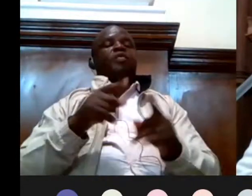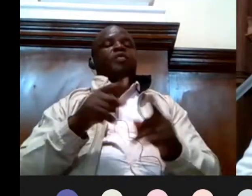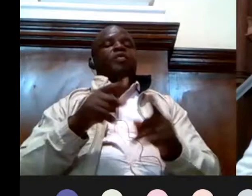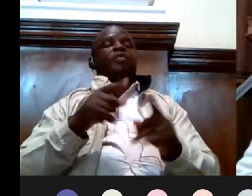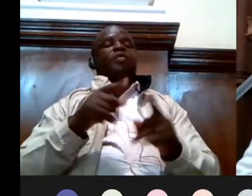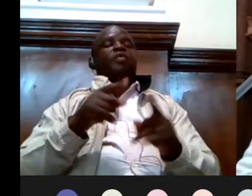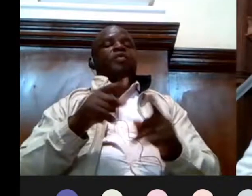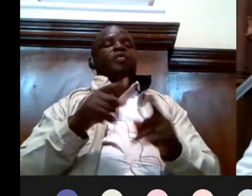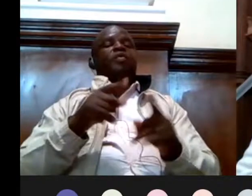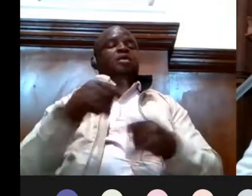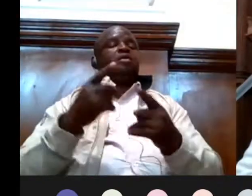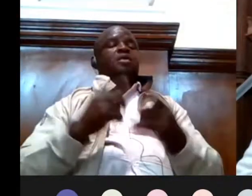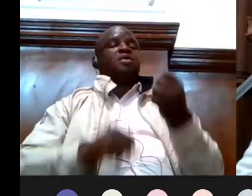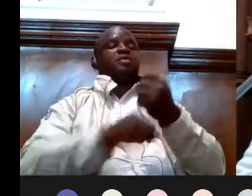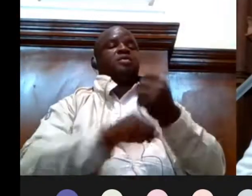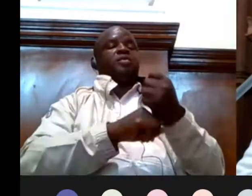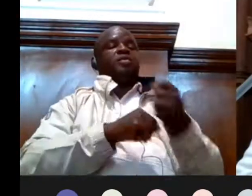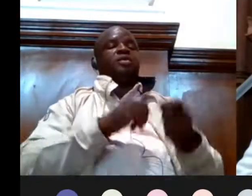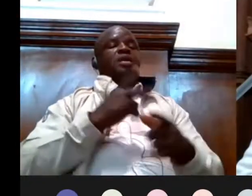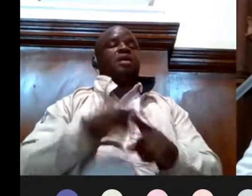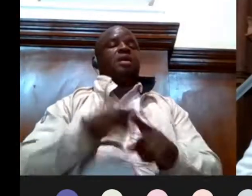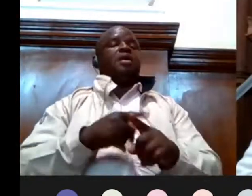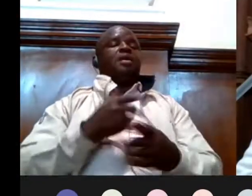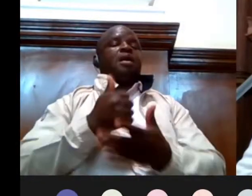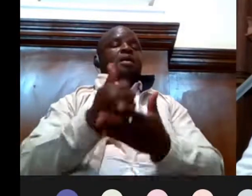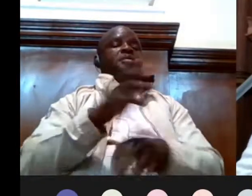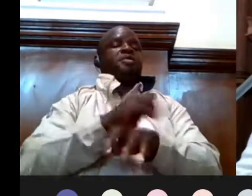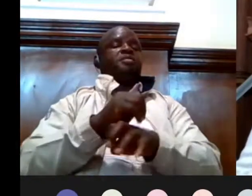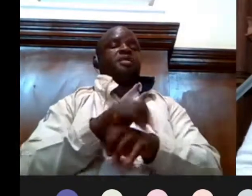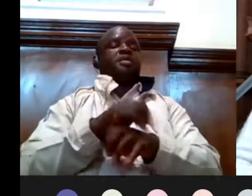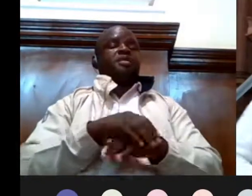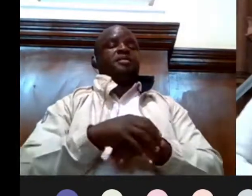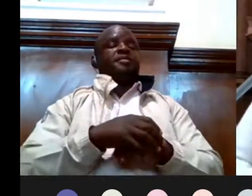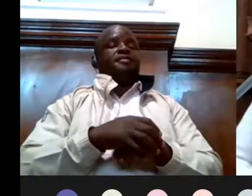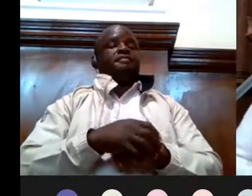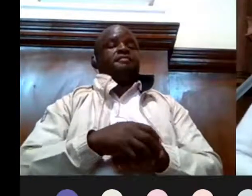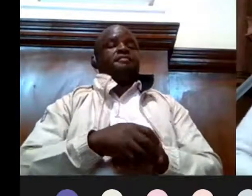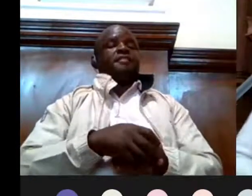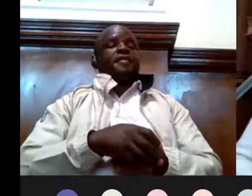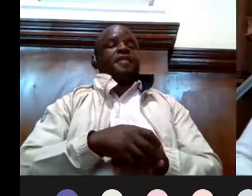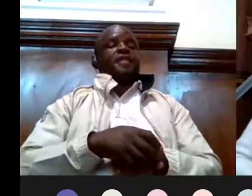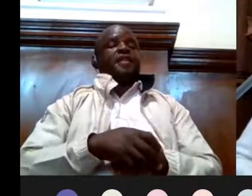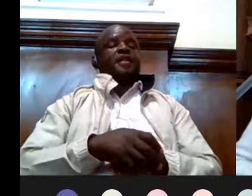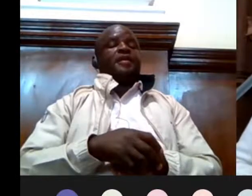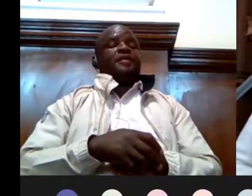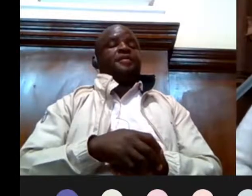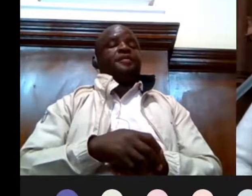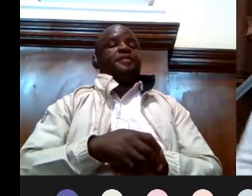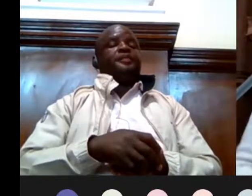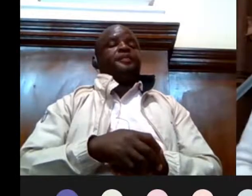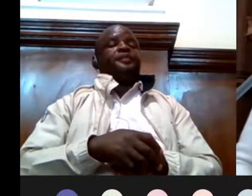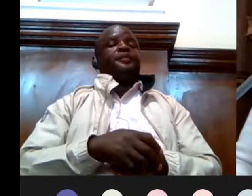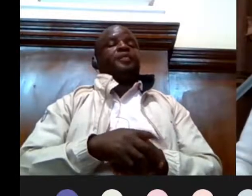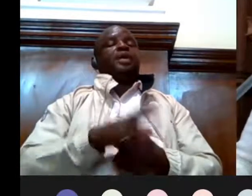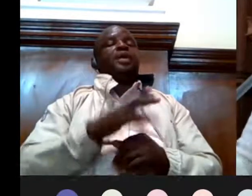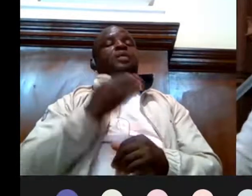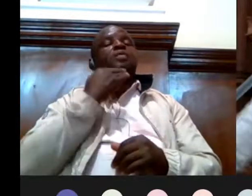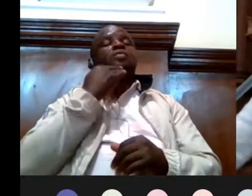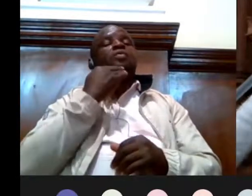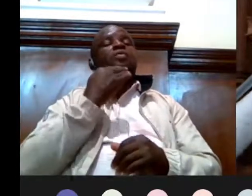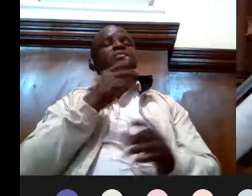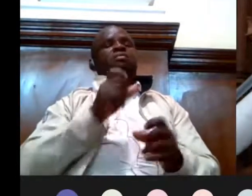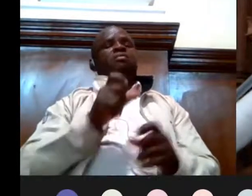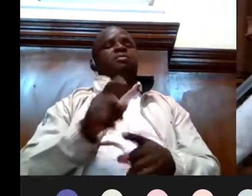no position to support and assist municipalities, let alone place them under administration. And who